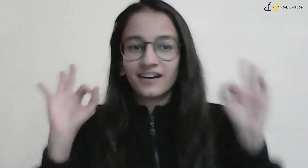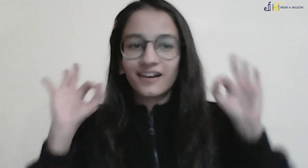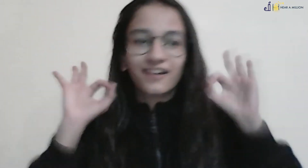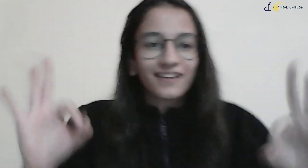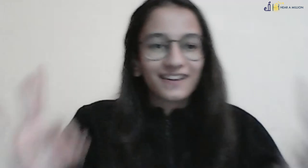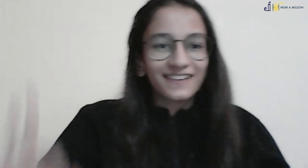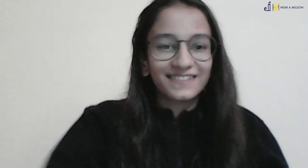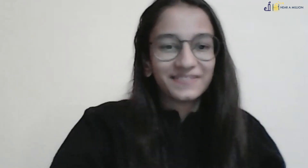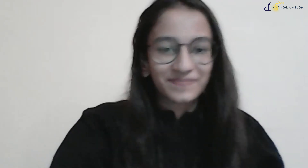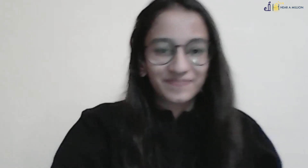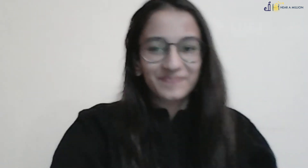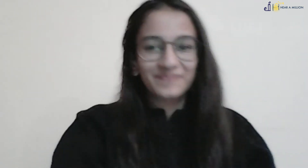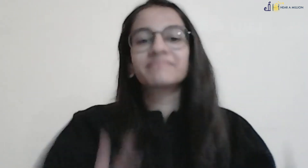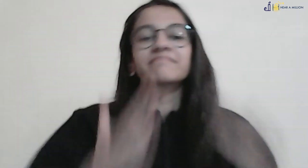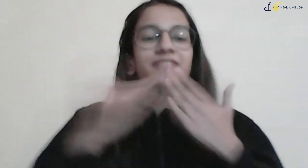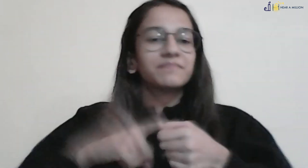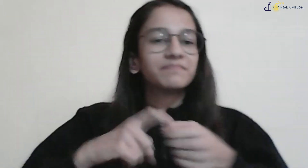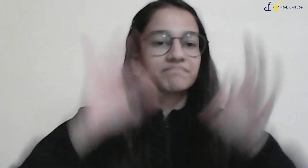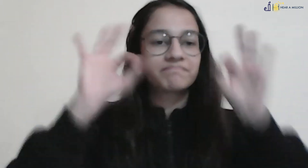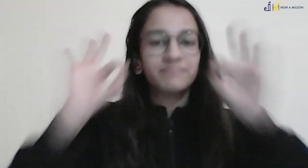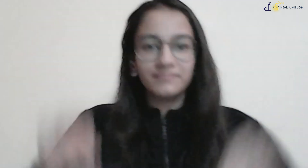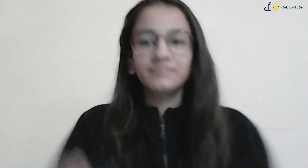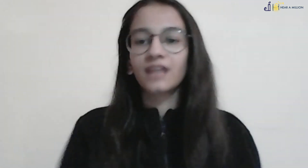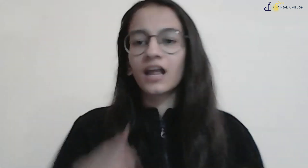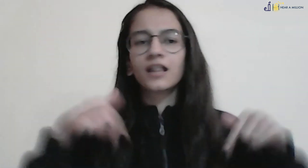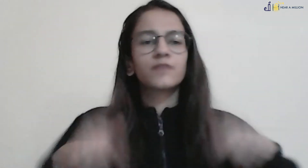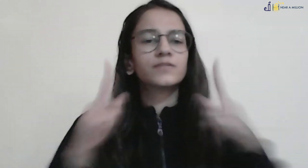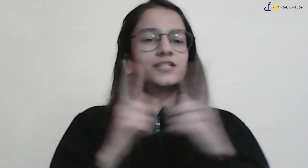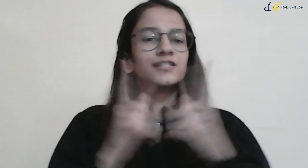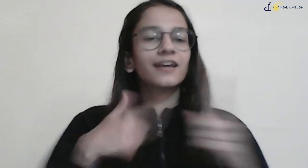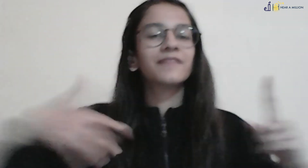Hello everyone. Thank you so much for joining our session.